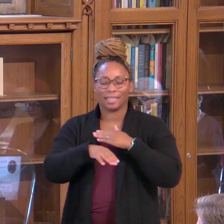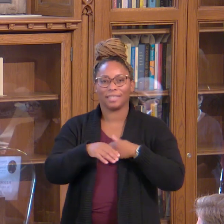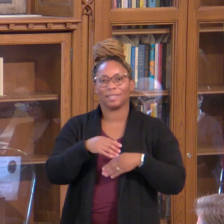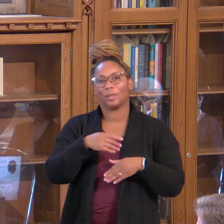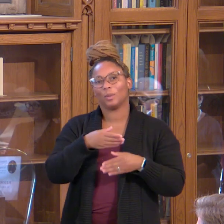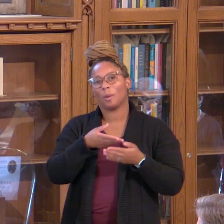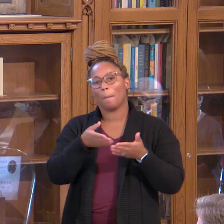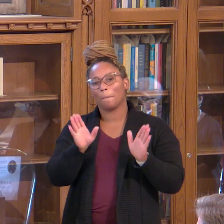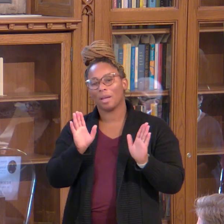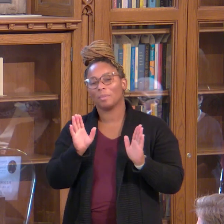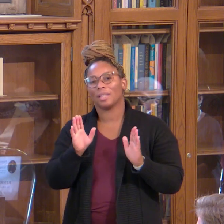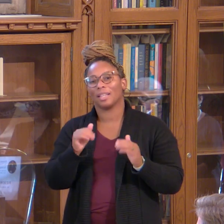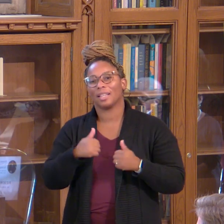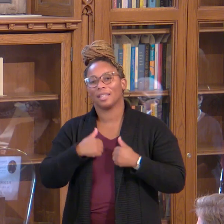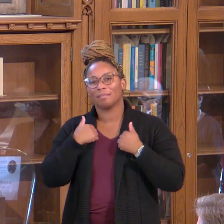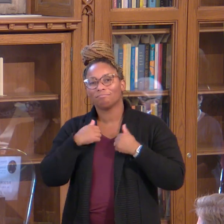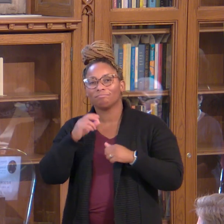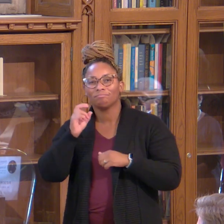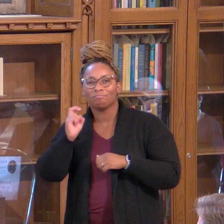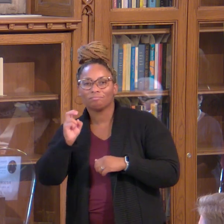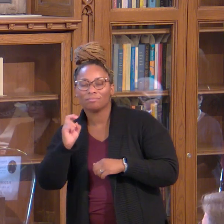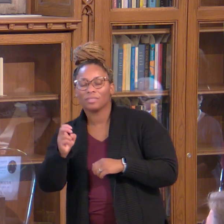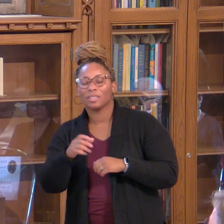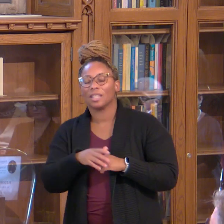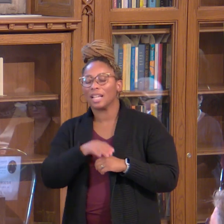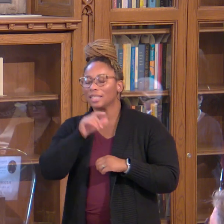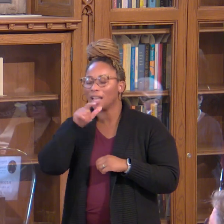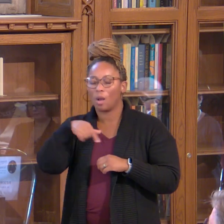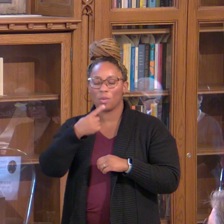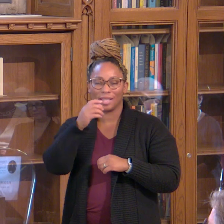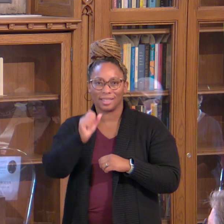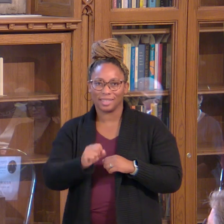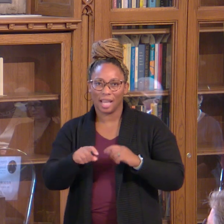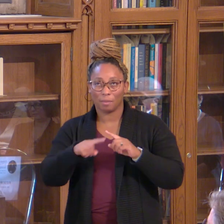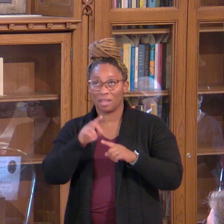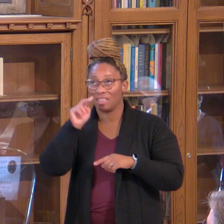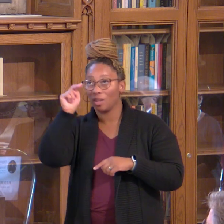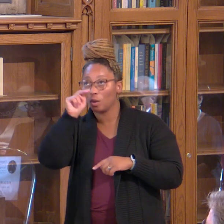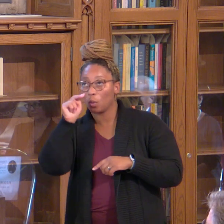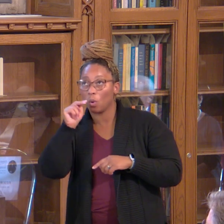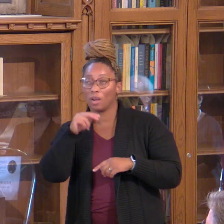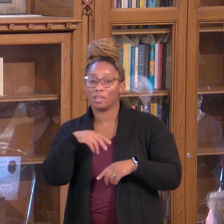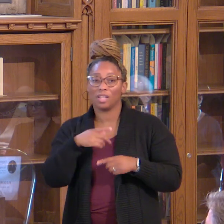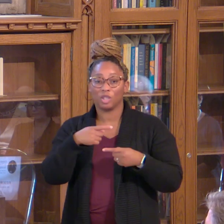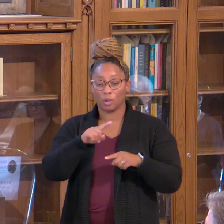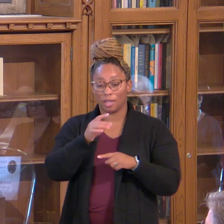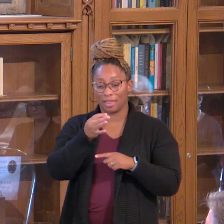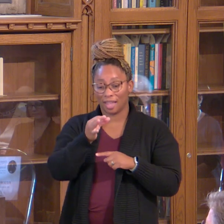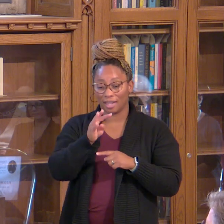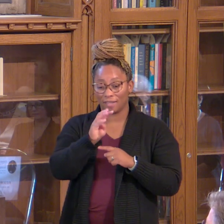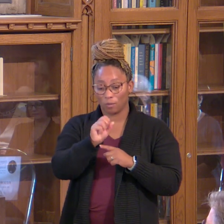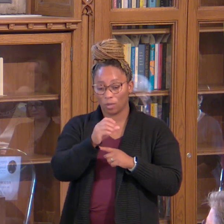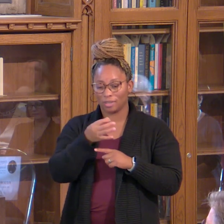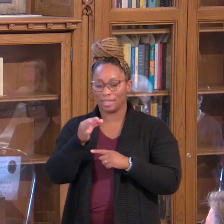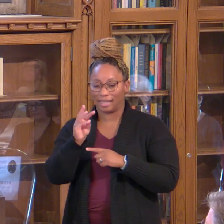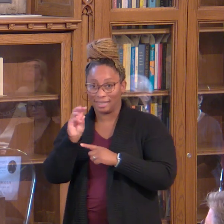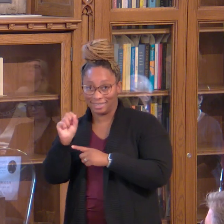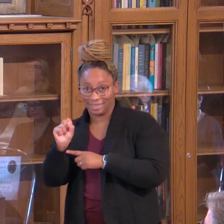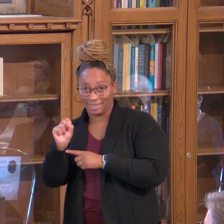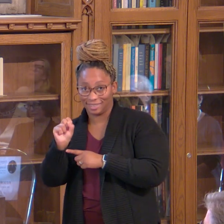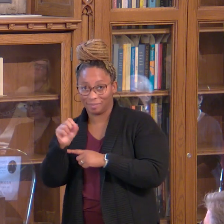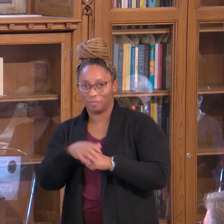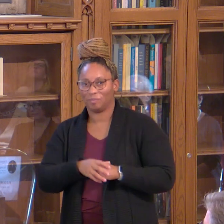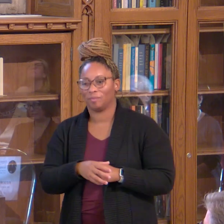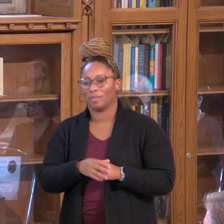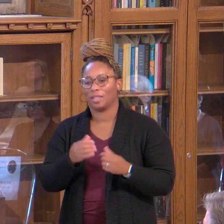accomodations and this wasn't just a southern movement this was everywhere in the North in the 40s and the 60s as well we